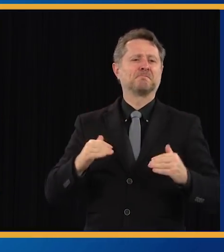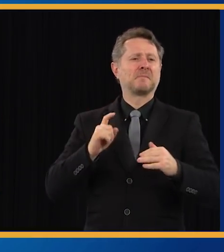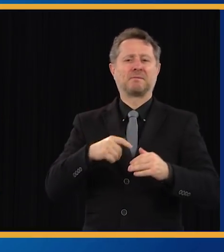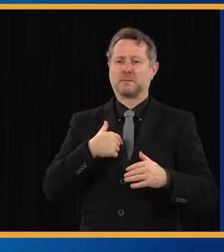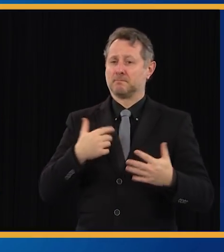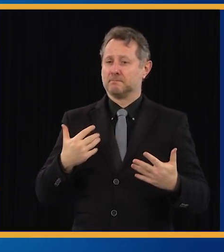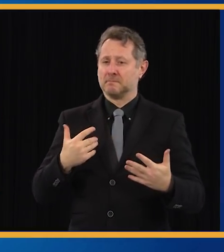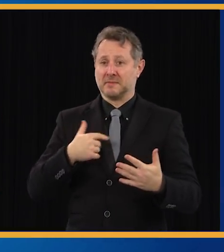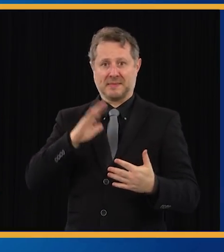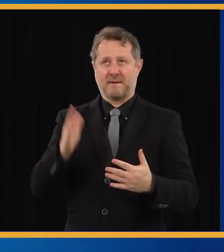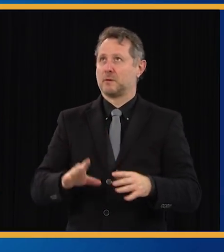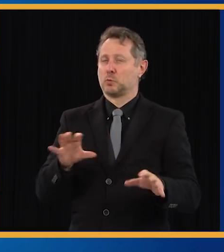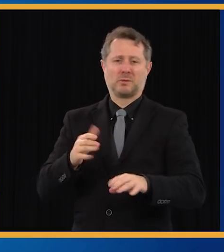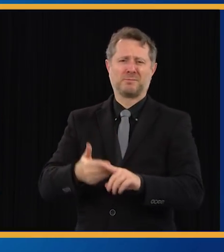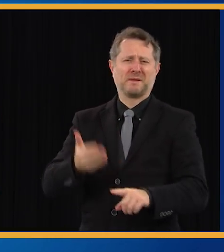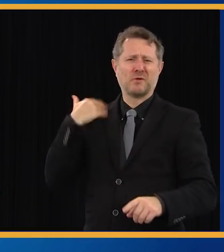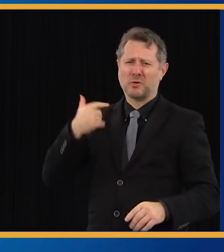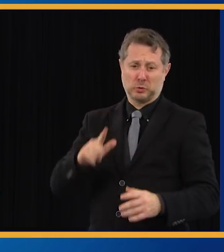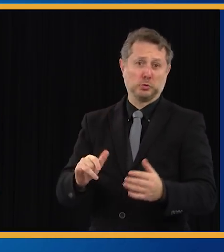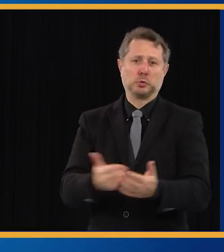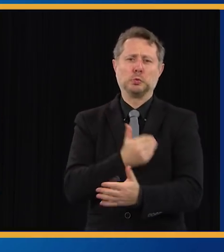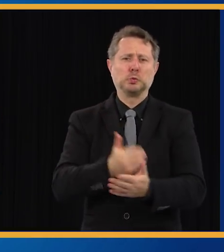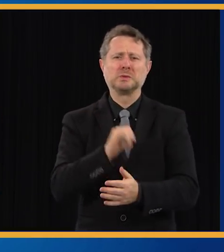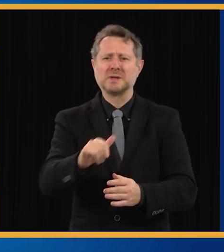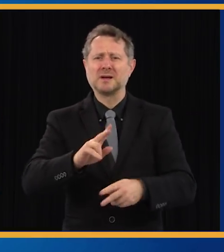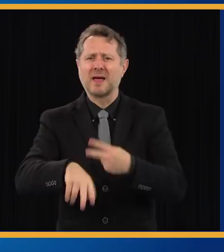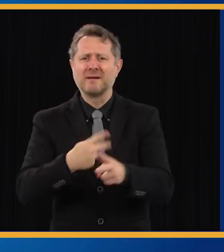before, right? So that system has to be in